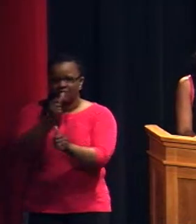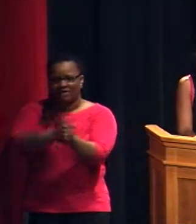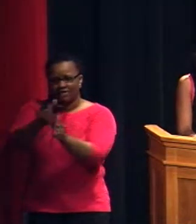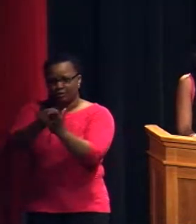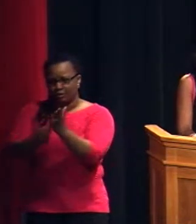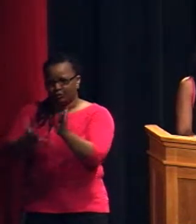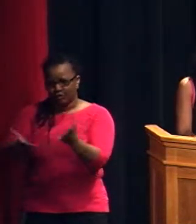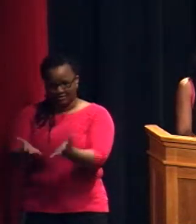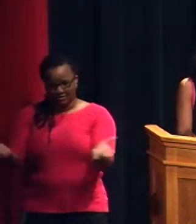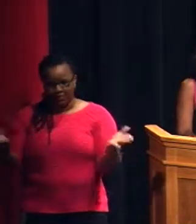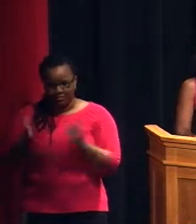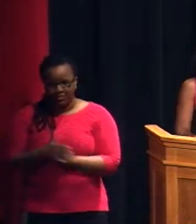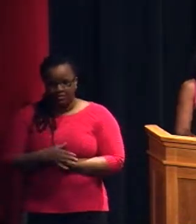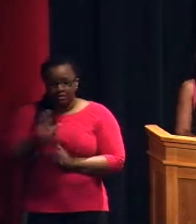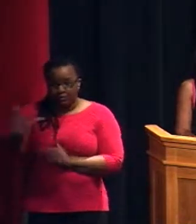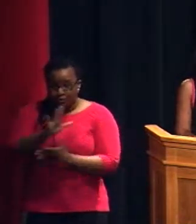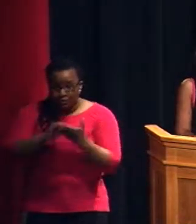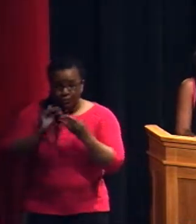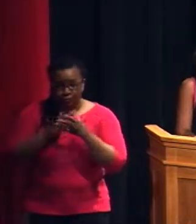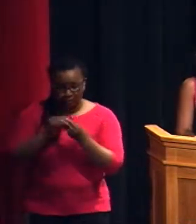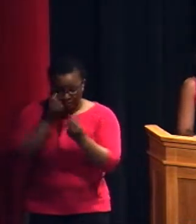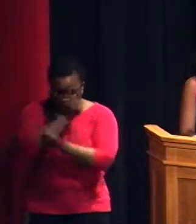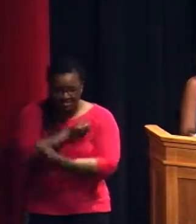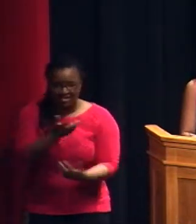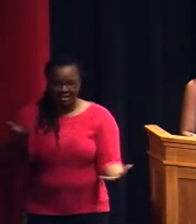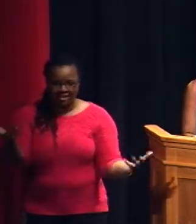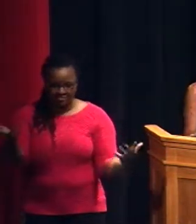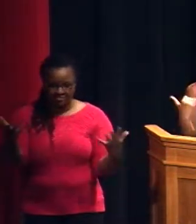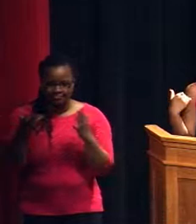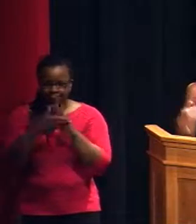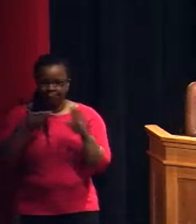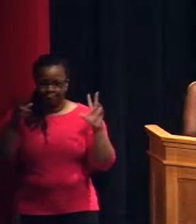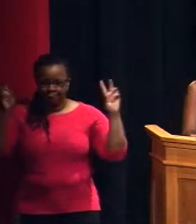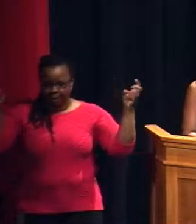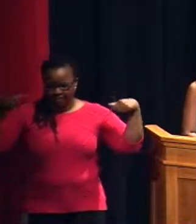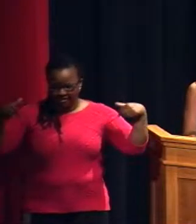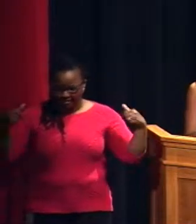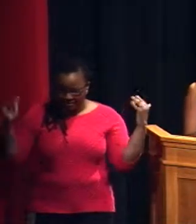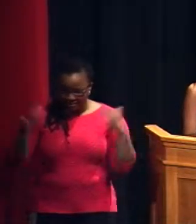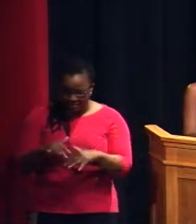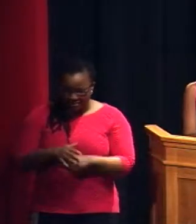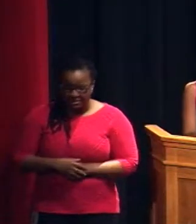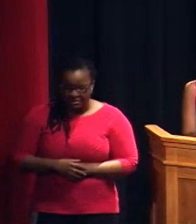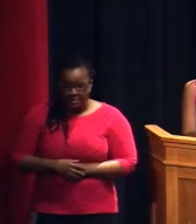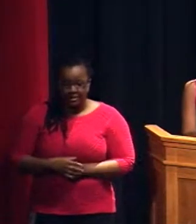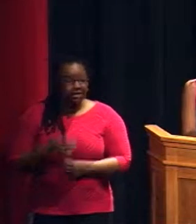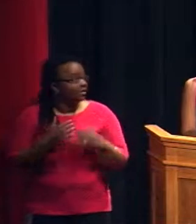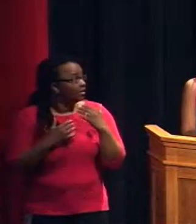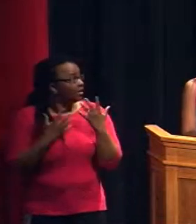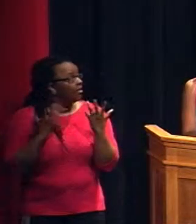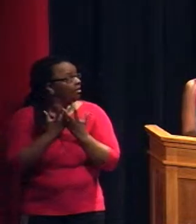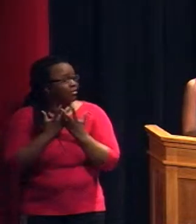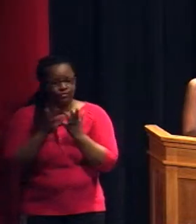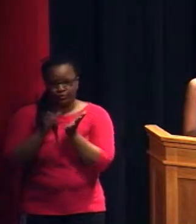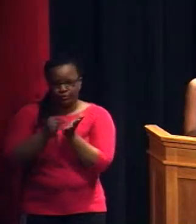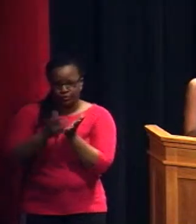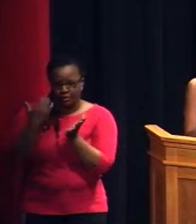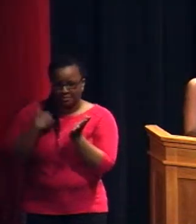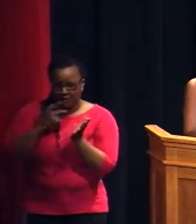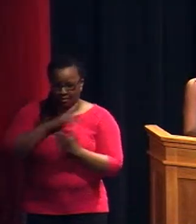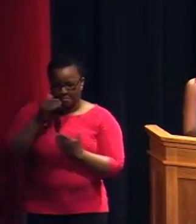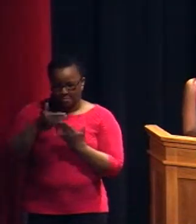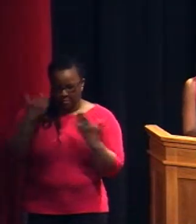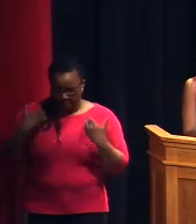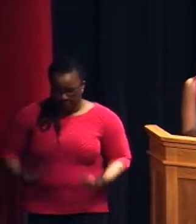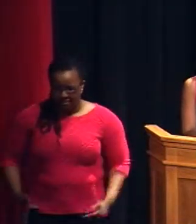in this room. Tell Your Story, the theme of this assembly, and a news article published about me back in February, is essentially the